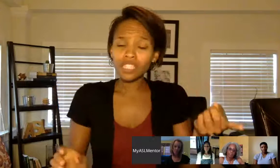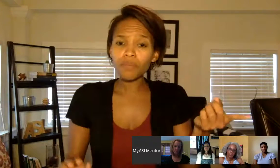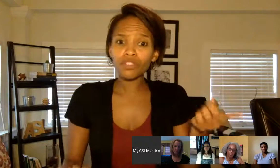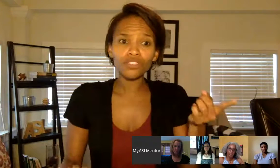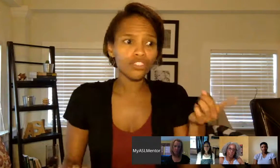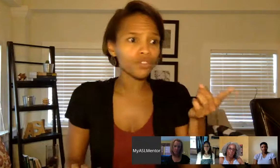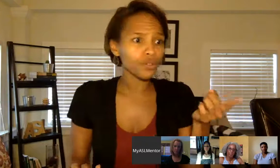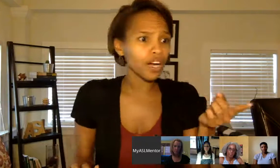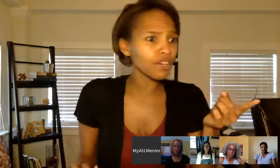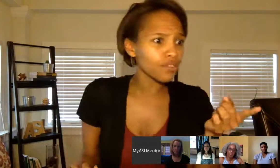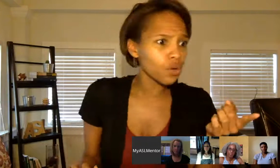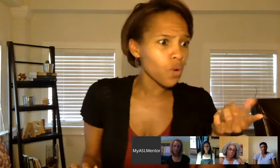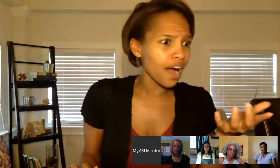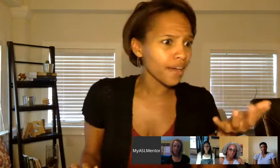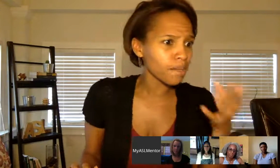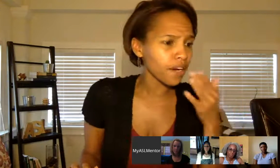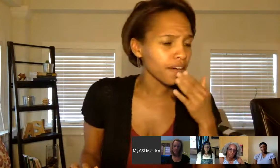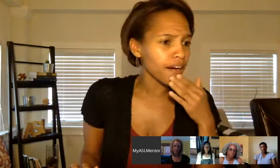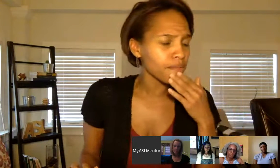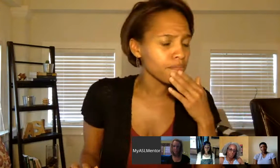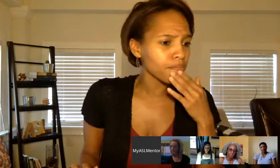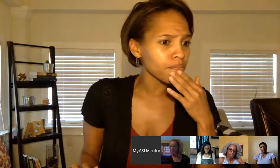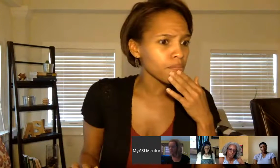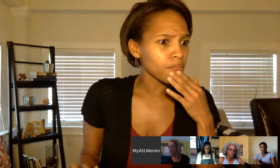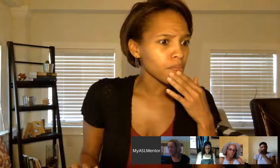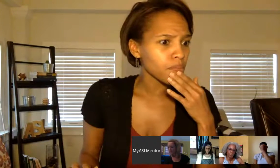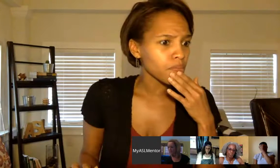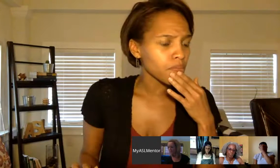one's similar too. I don't know why, but